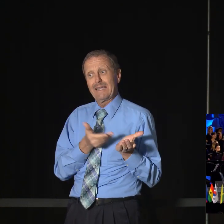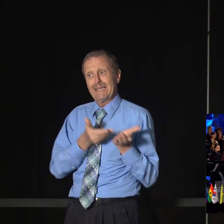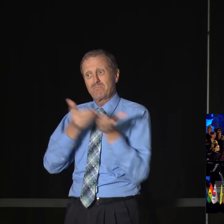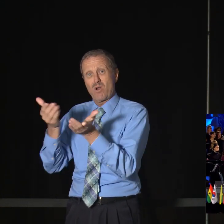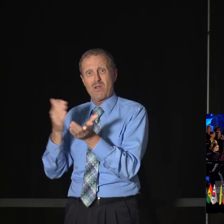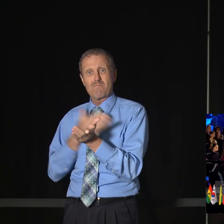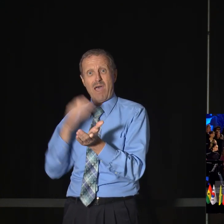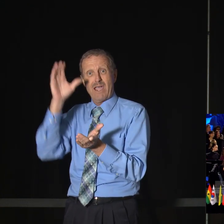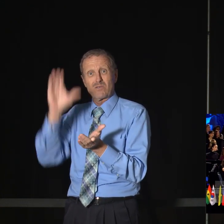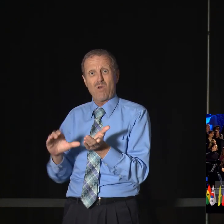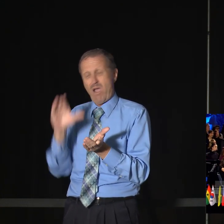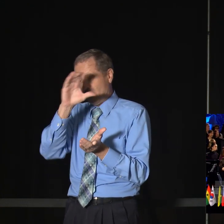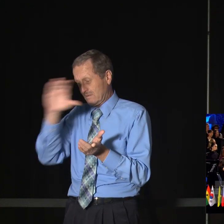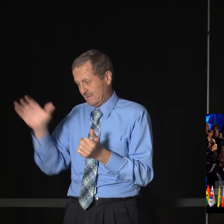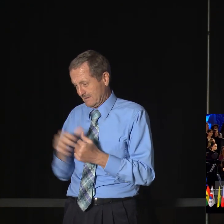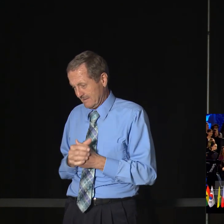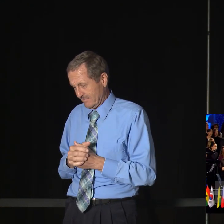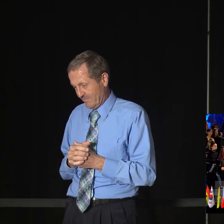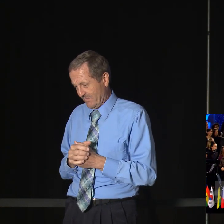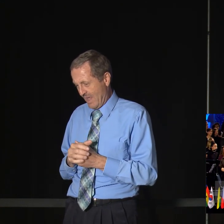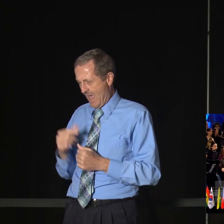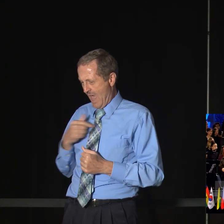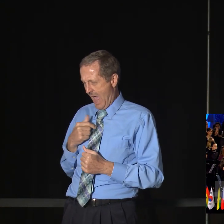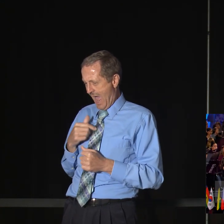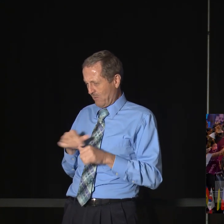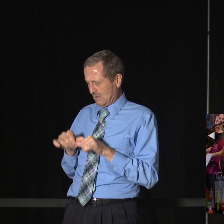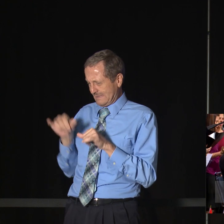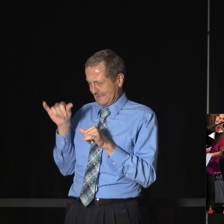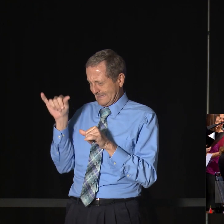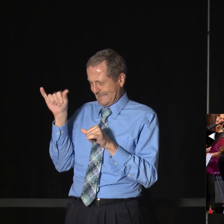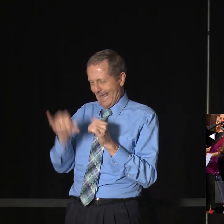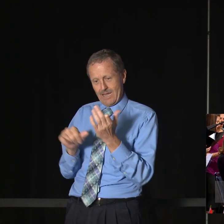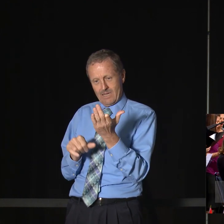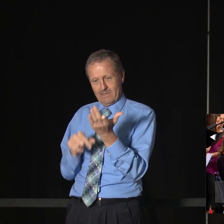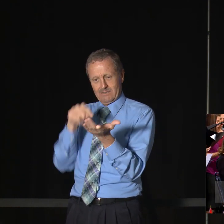of sorrow. I will stay here in